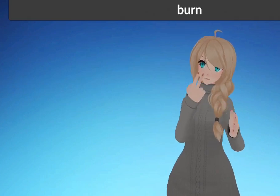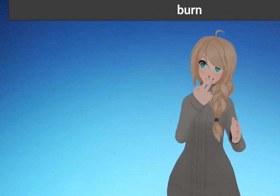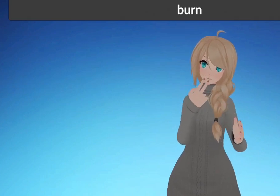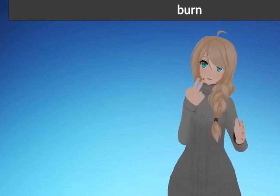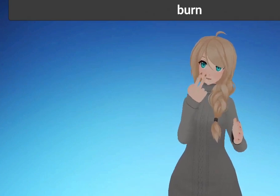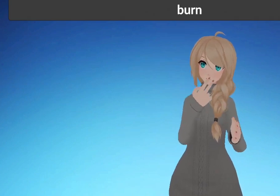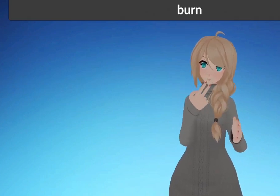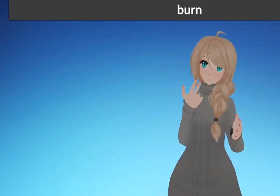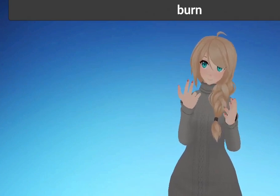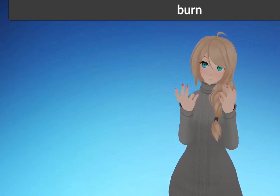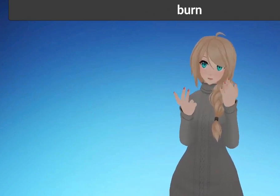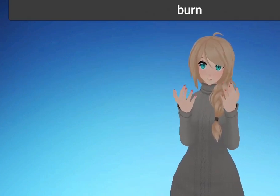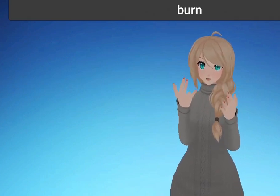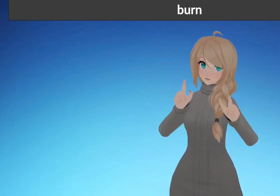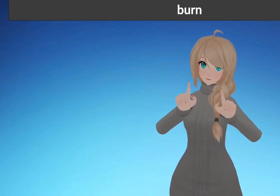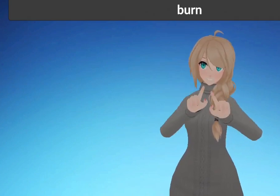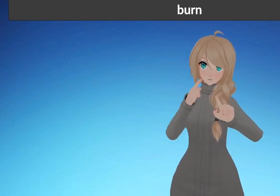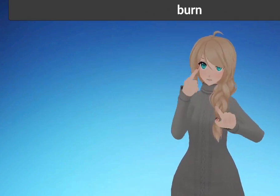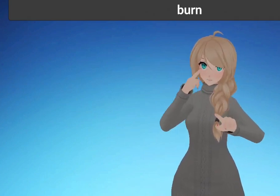That vegan. For fire. Same for